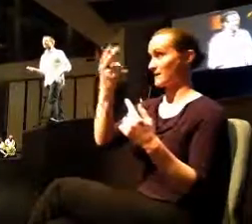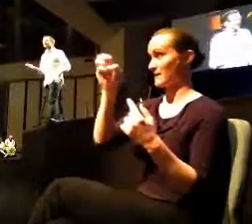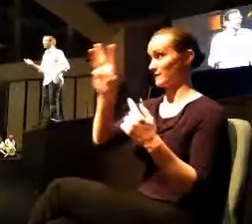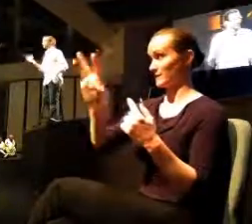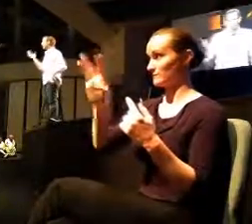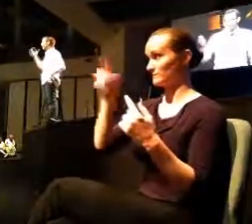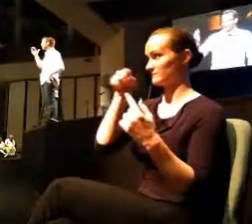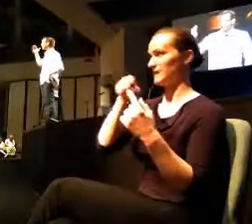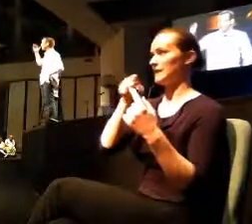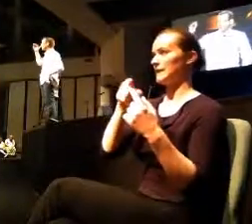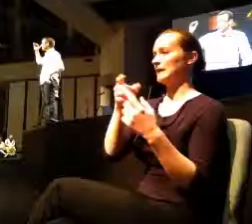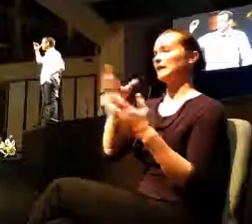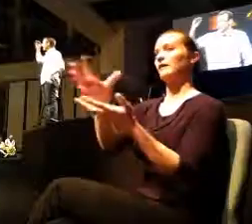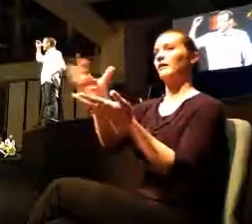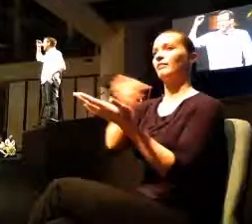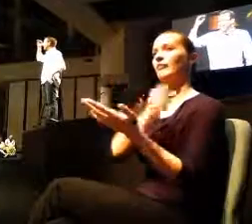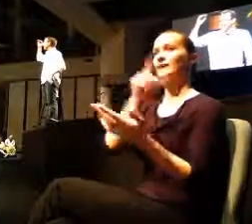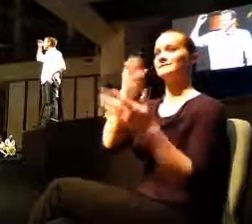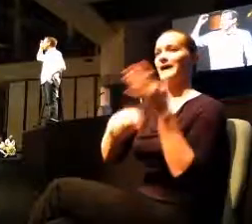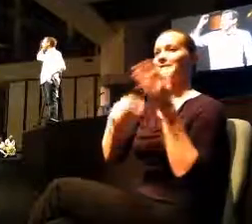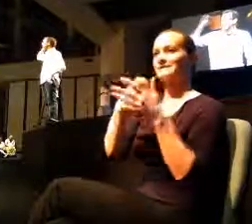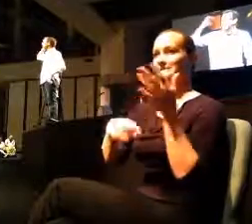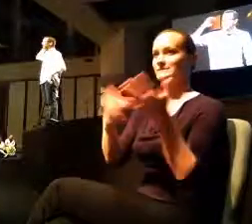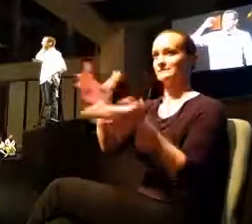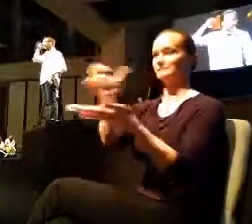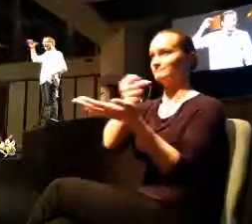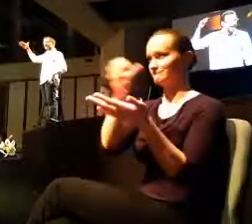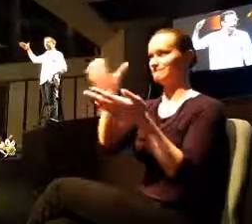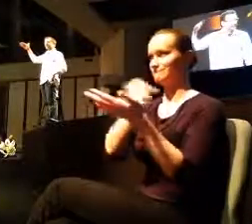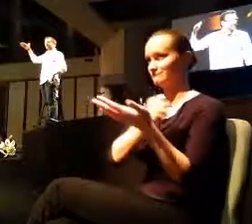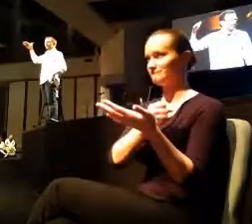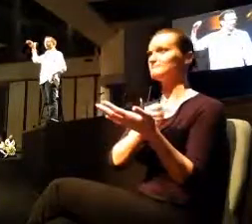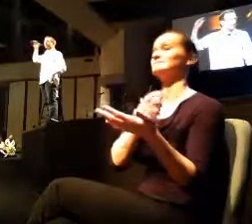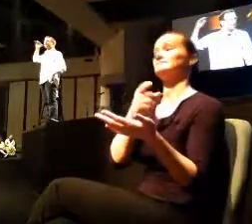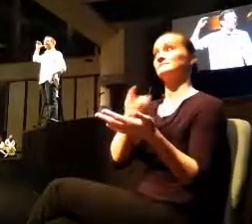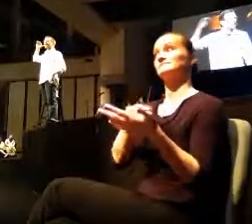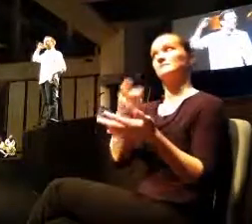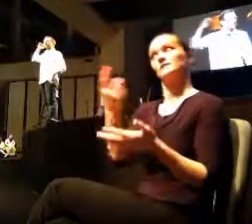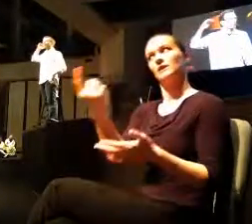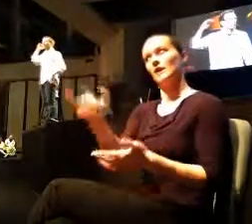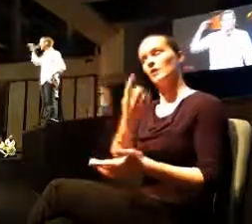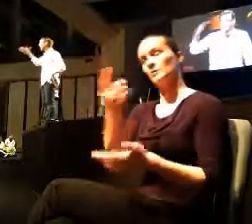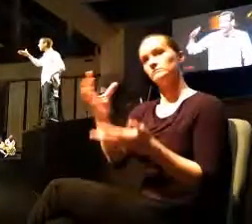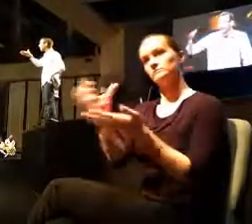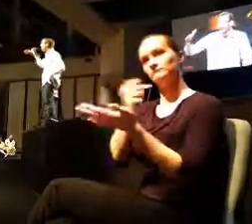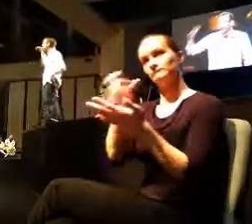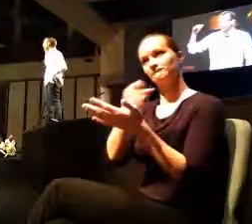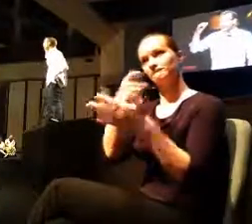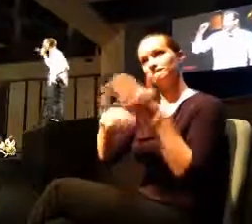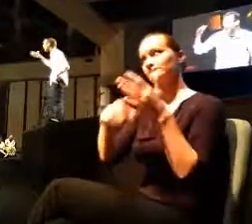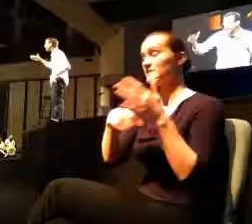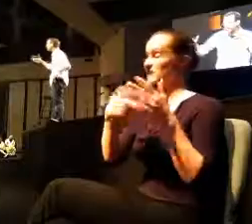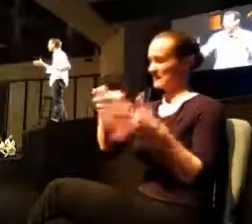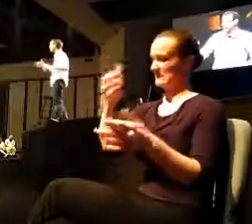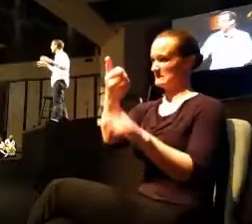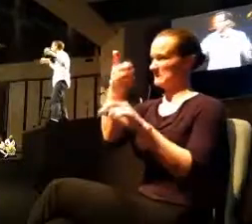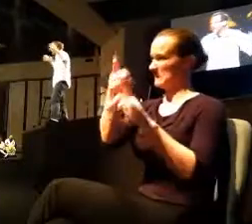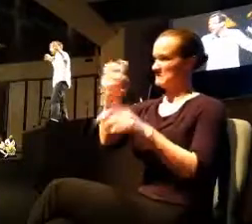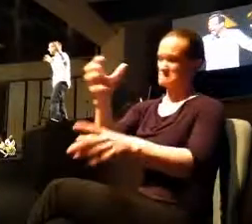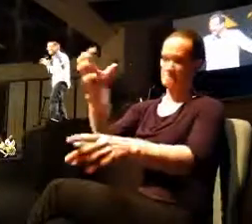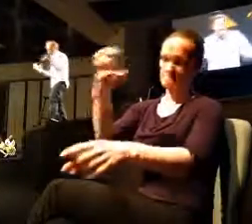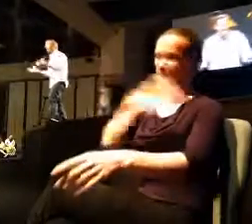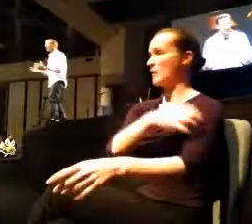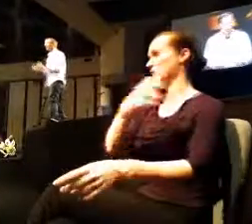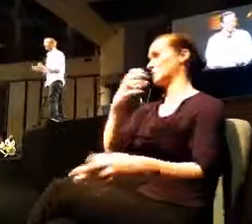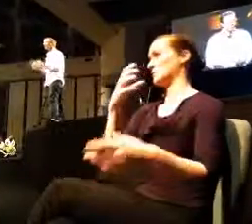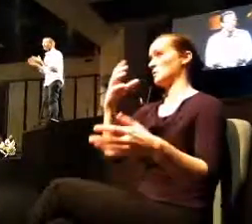tax collector, and we know from the scriptures, he was a tax collector of tax collectors. He was a guy that was probably very powerful, very, very wealthy,